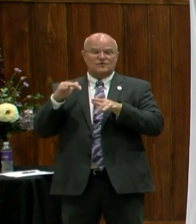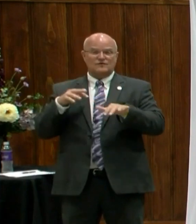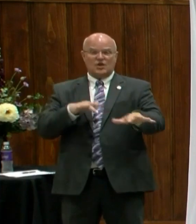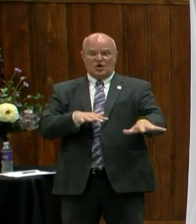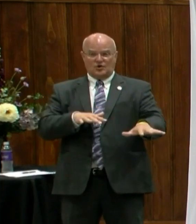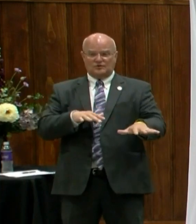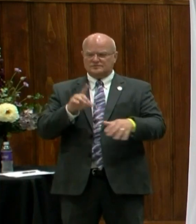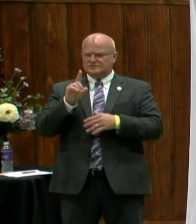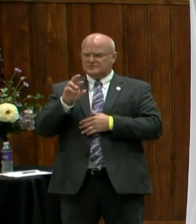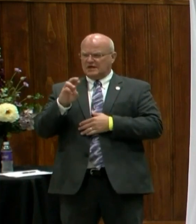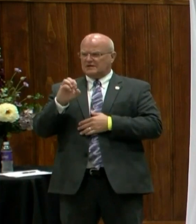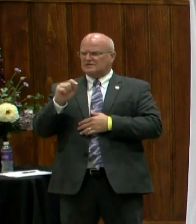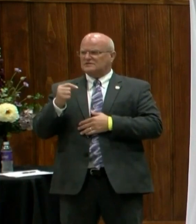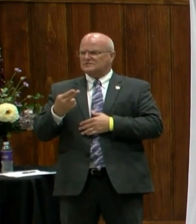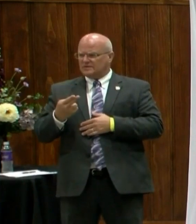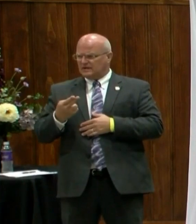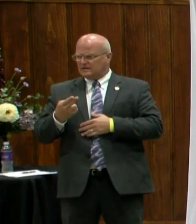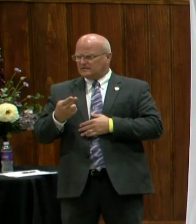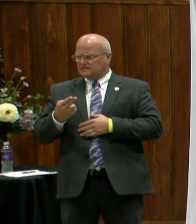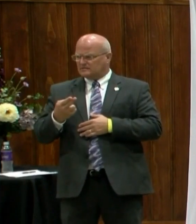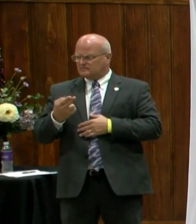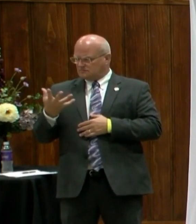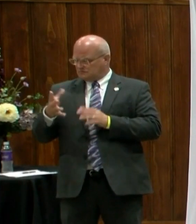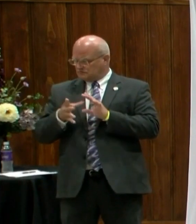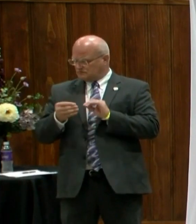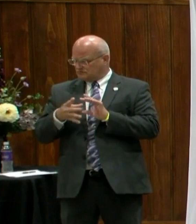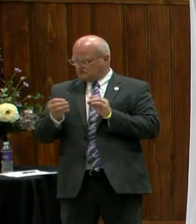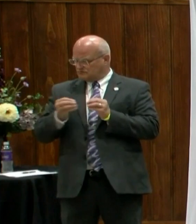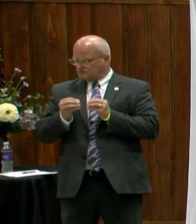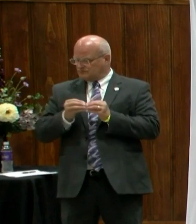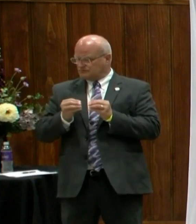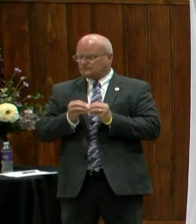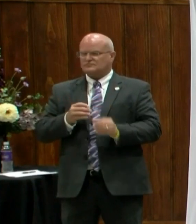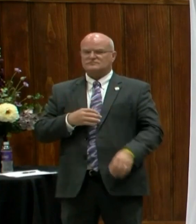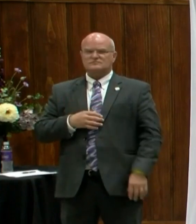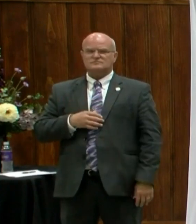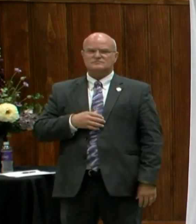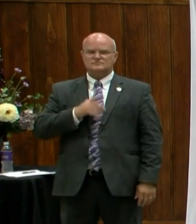flow. Dr. Smith, did you want to add anything to that?